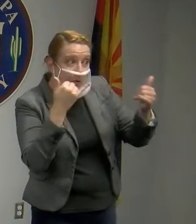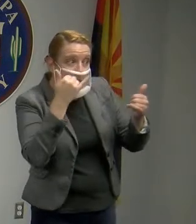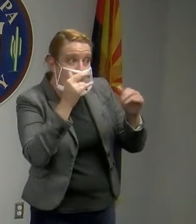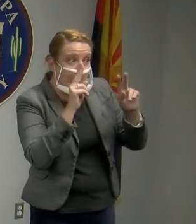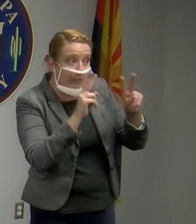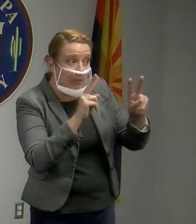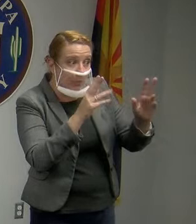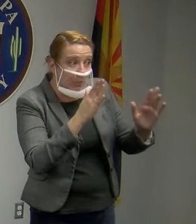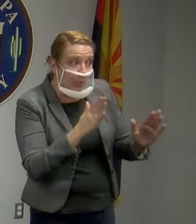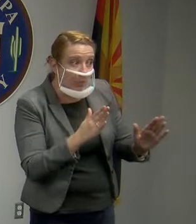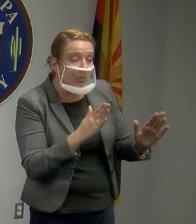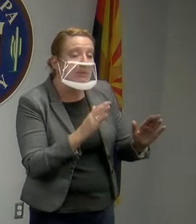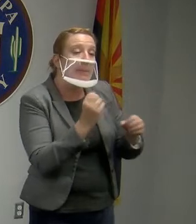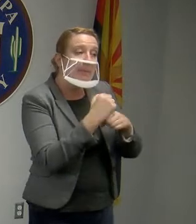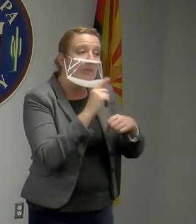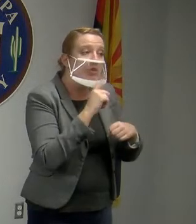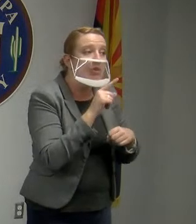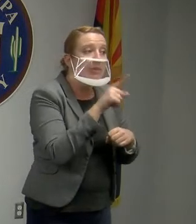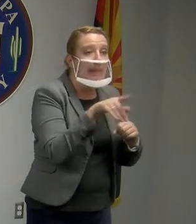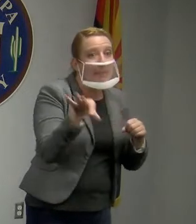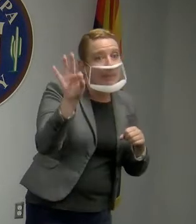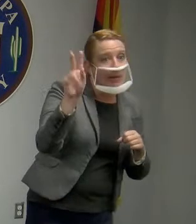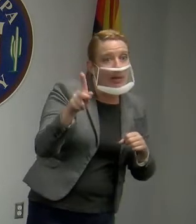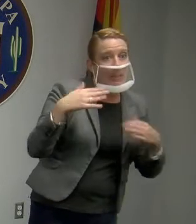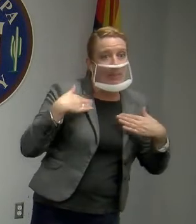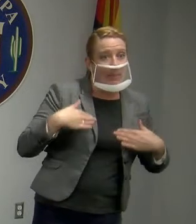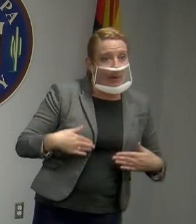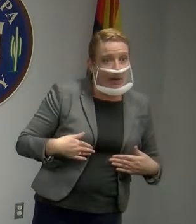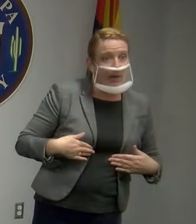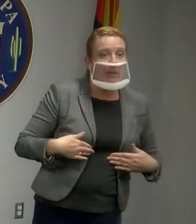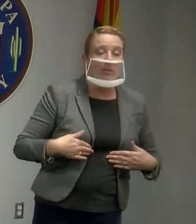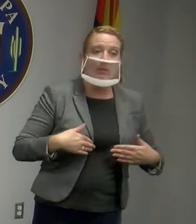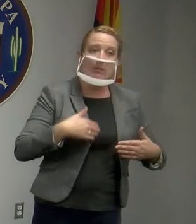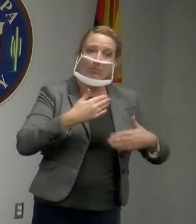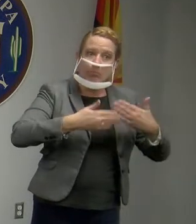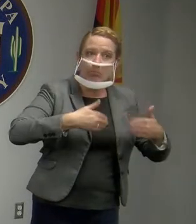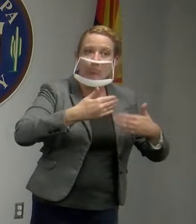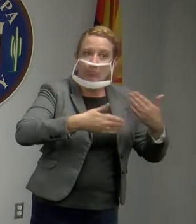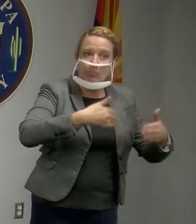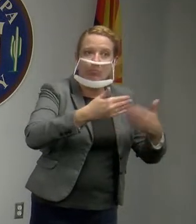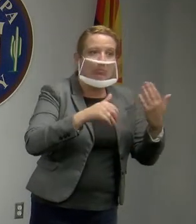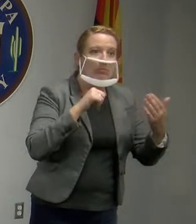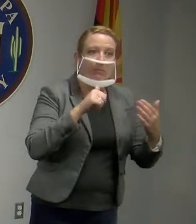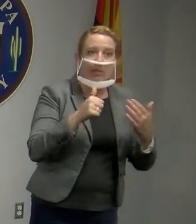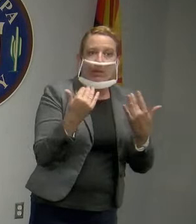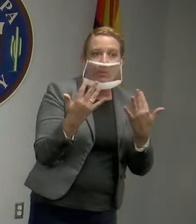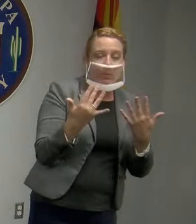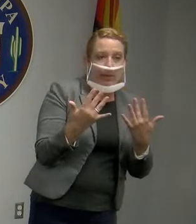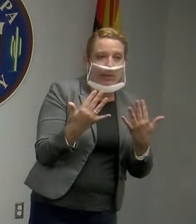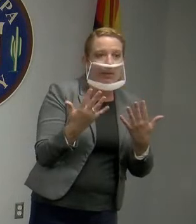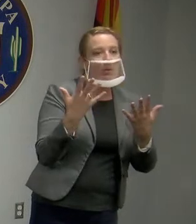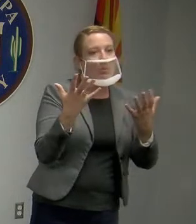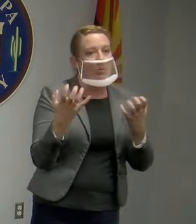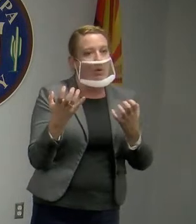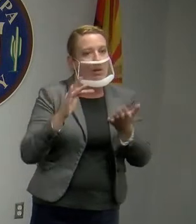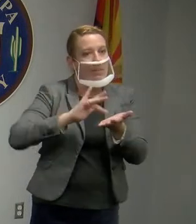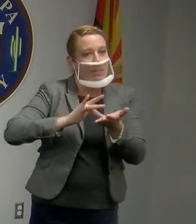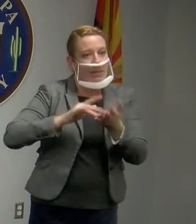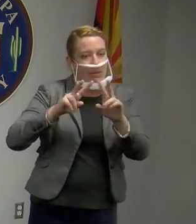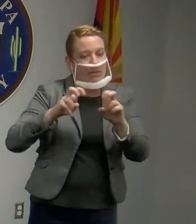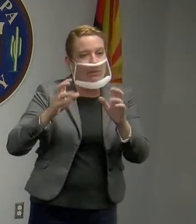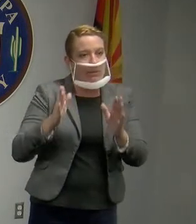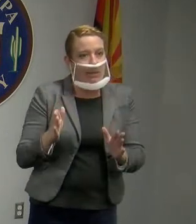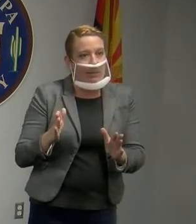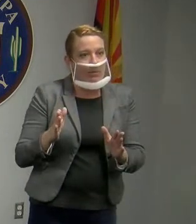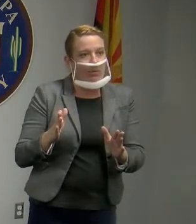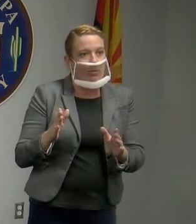bodies in a timely fashion so the medical examiner can keep doing the great work that they're doing over there. With that, I'll turn it over to Joanna Molina to translate